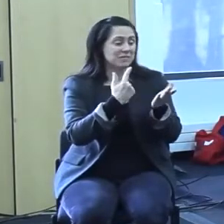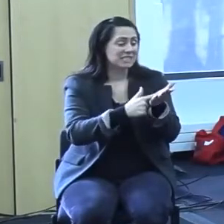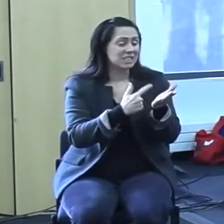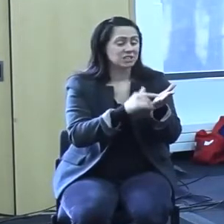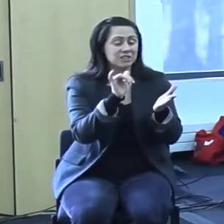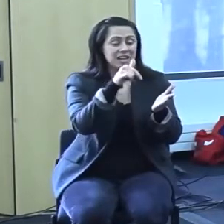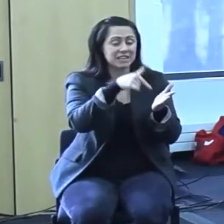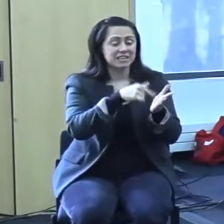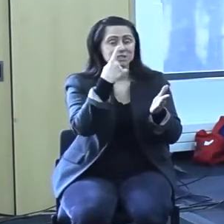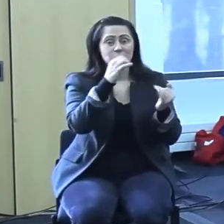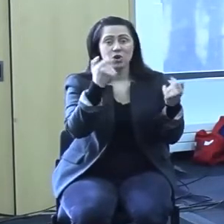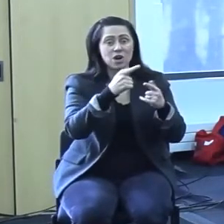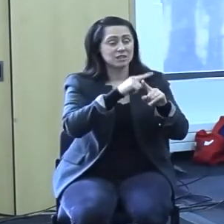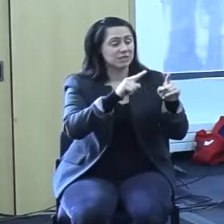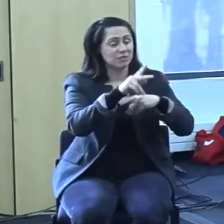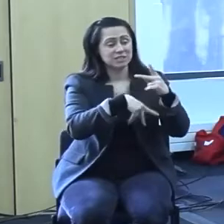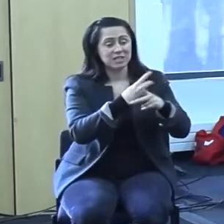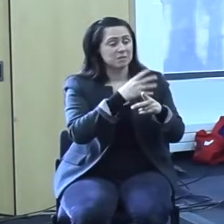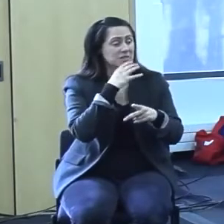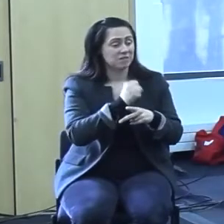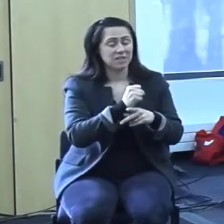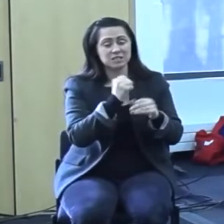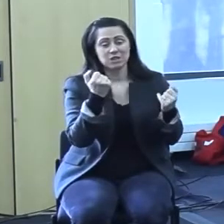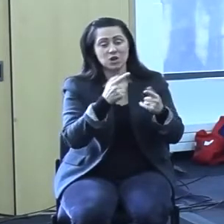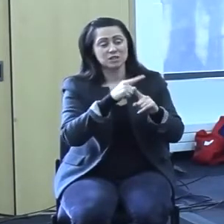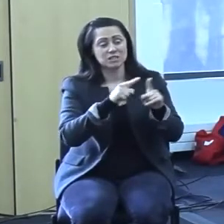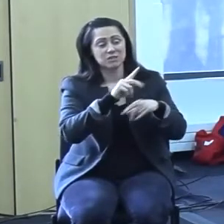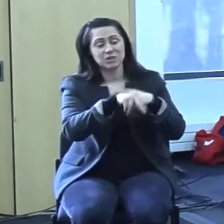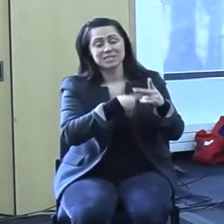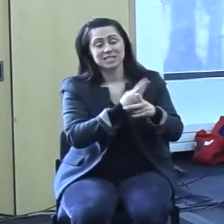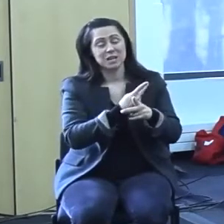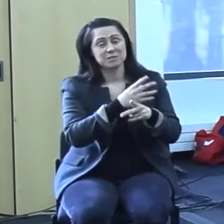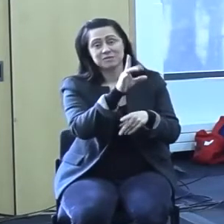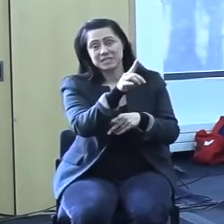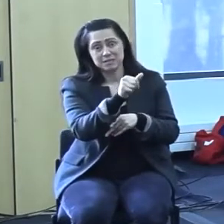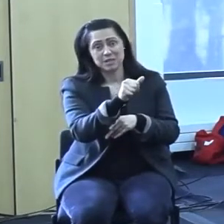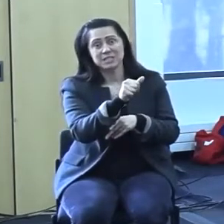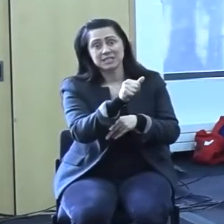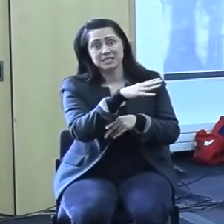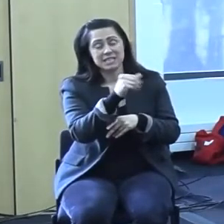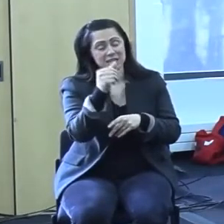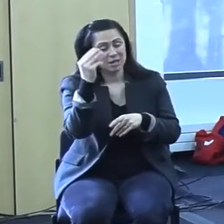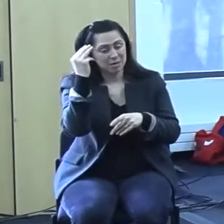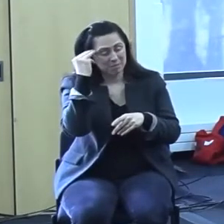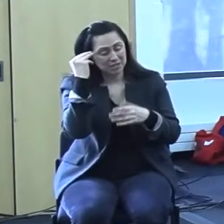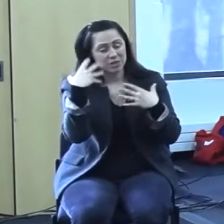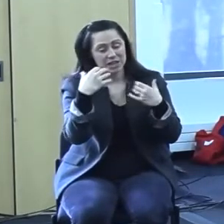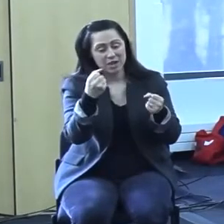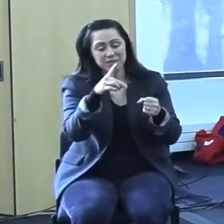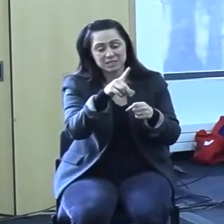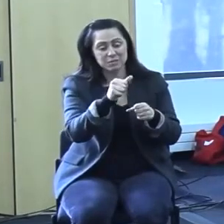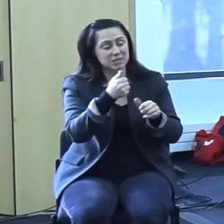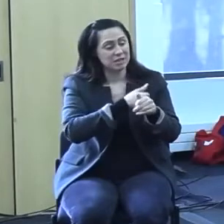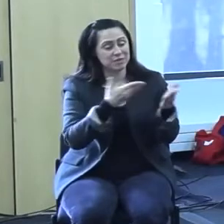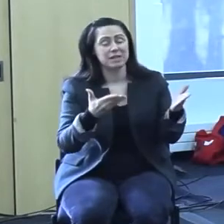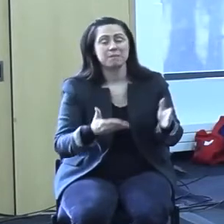for all different types of ages, all different types of disabilities and mental disabilities and